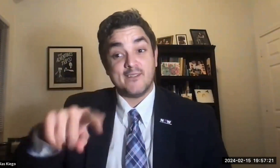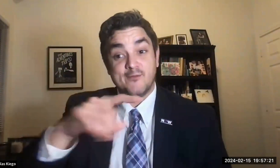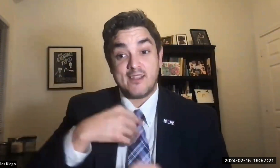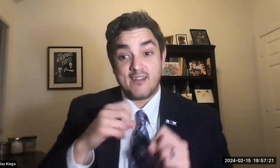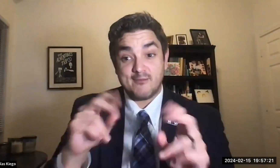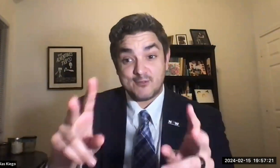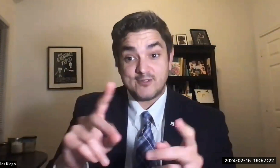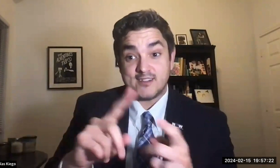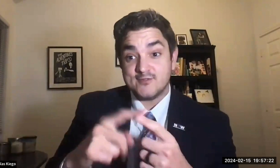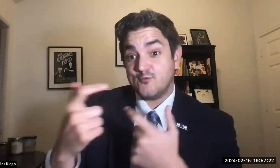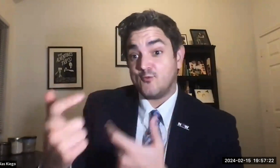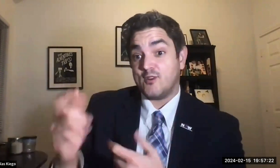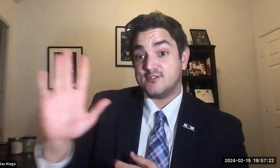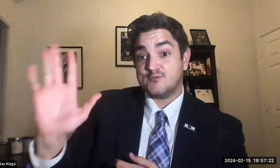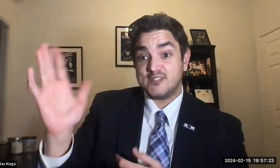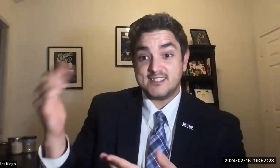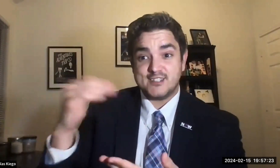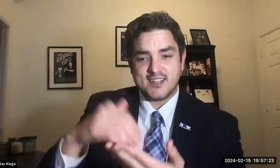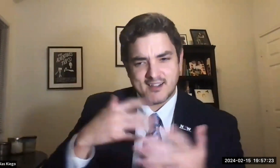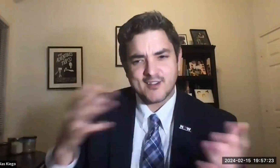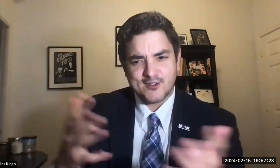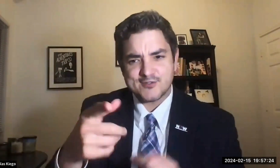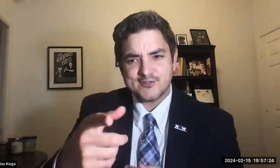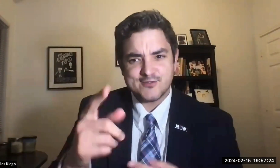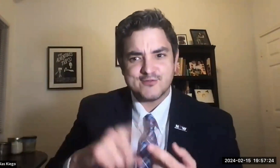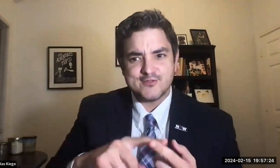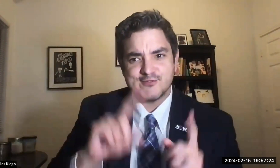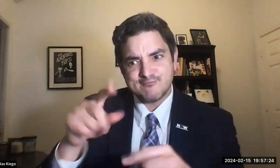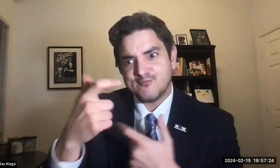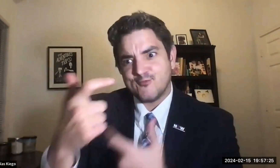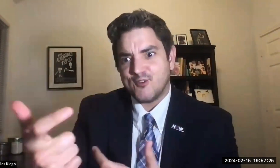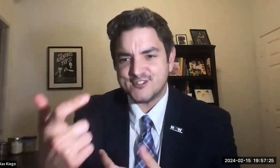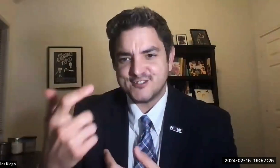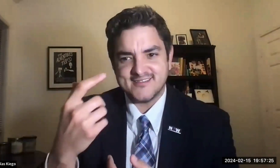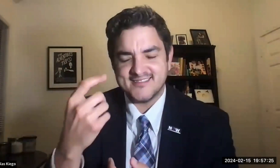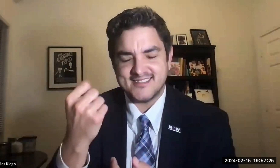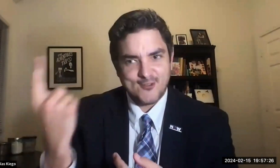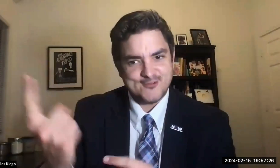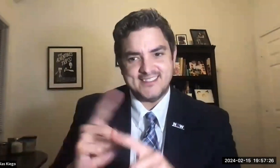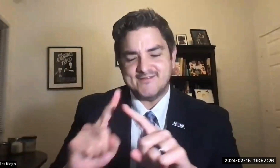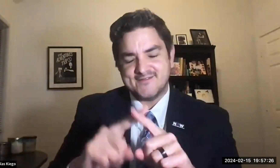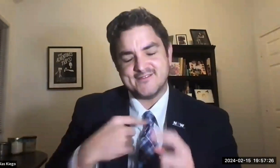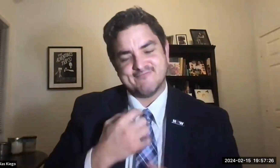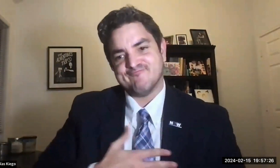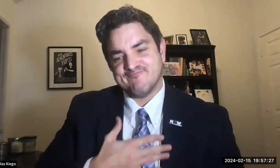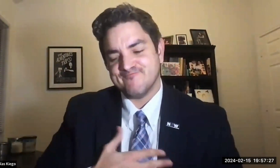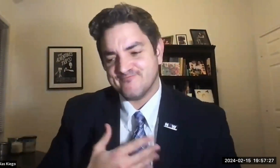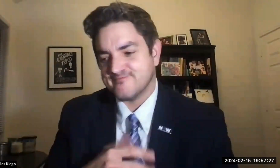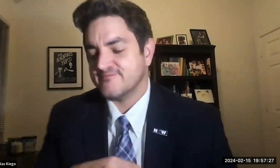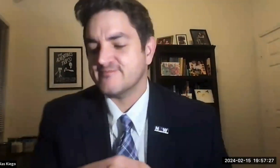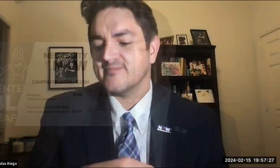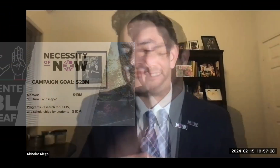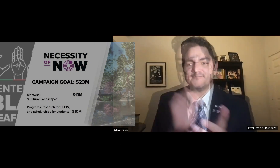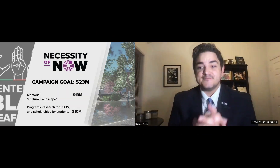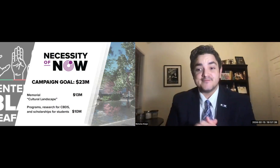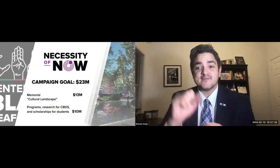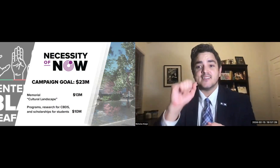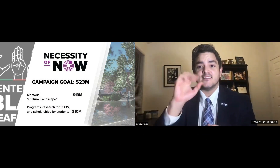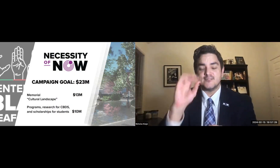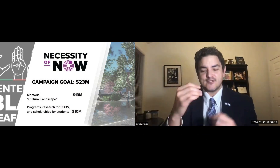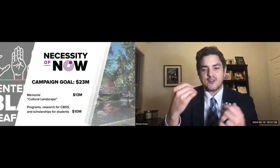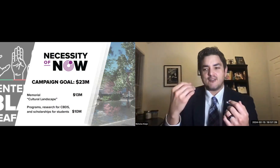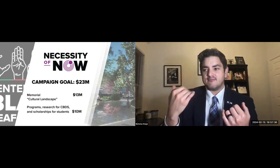never grow tired or weary of watching your presentation. So I encourage each of you to take